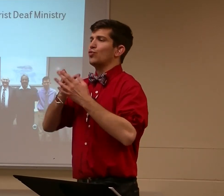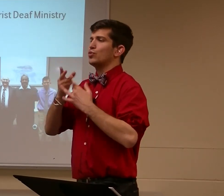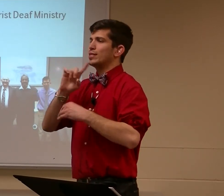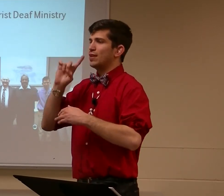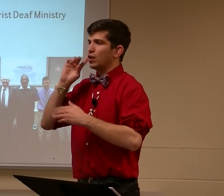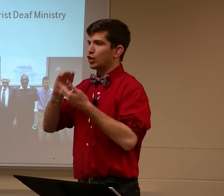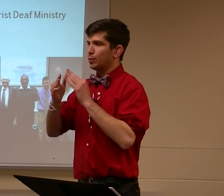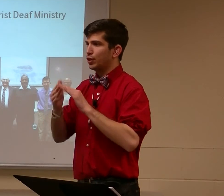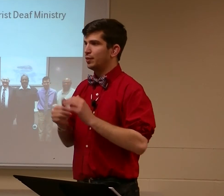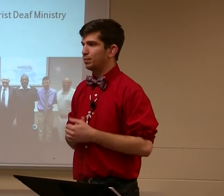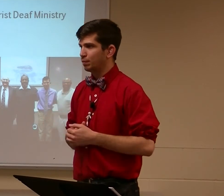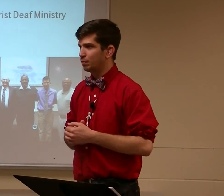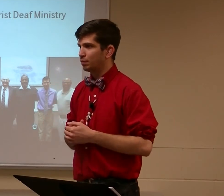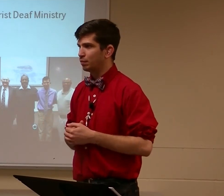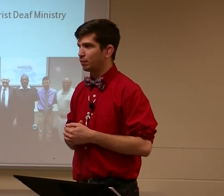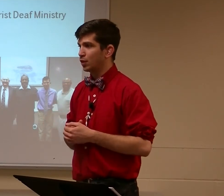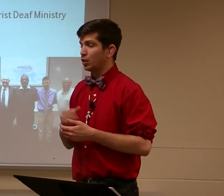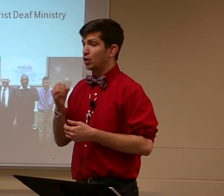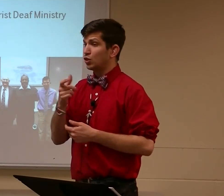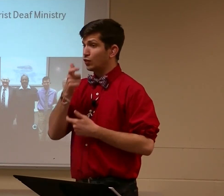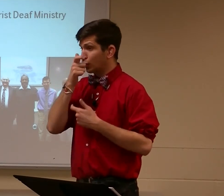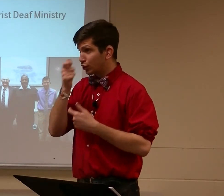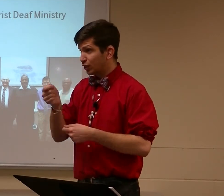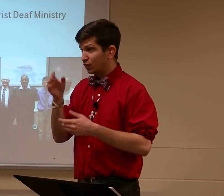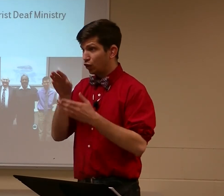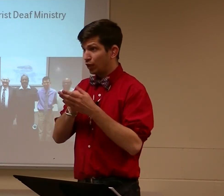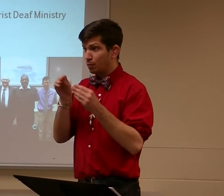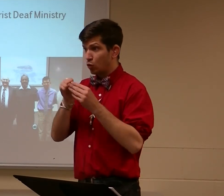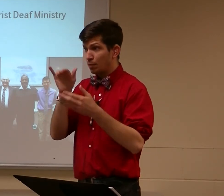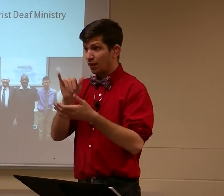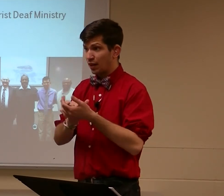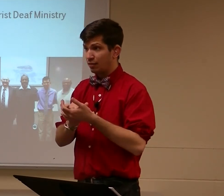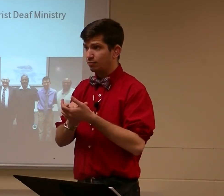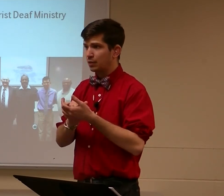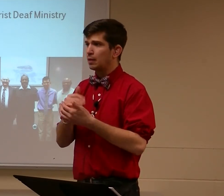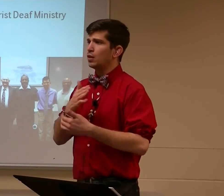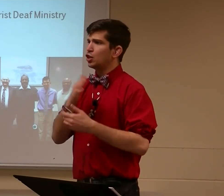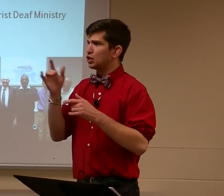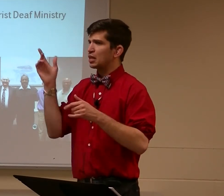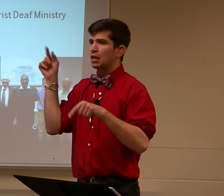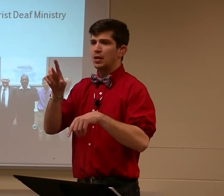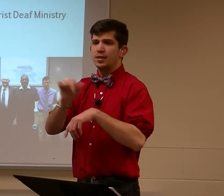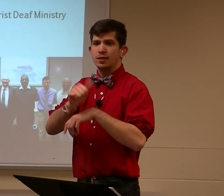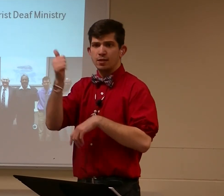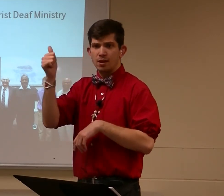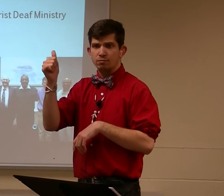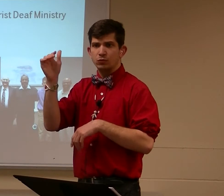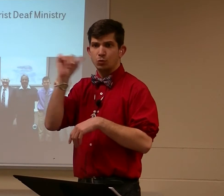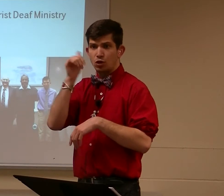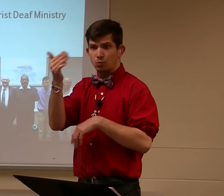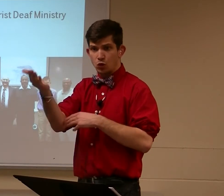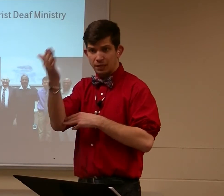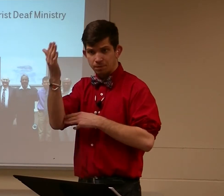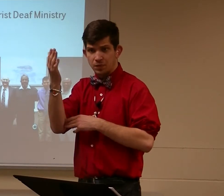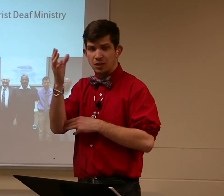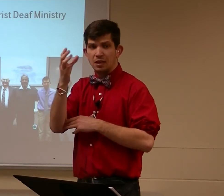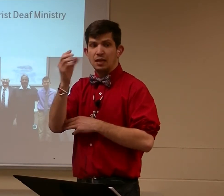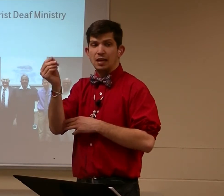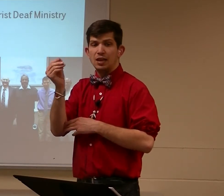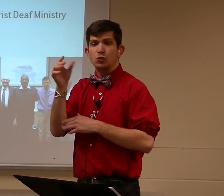the deaf community? So if you're interested in learning more about that, you can come at 10 o'clock tomorrow morning and you'll